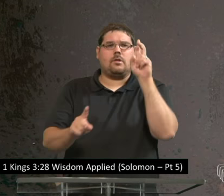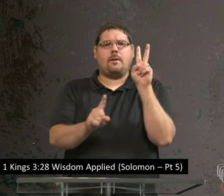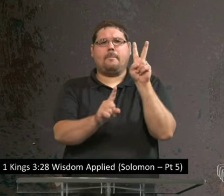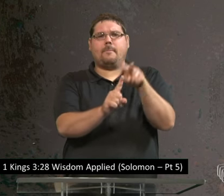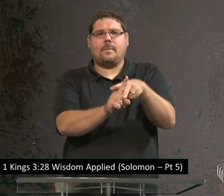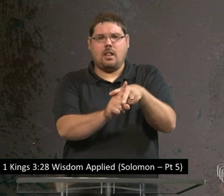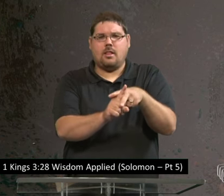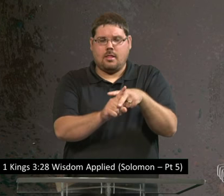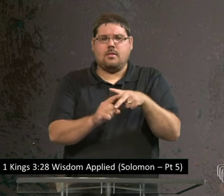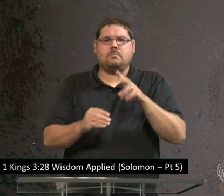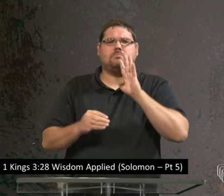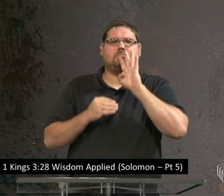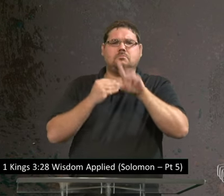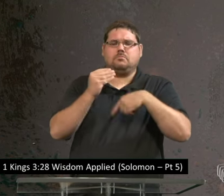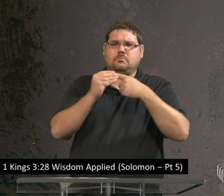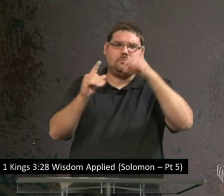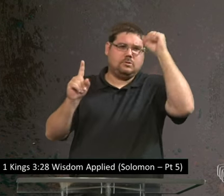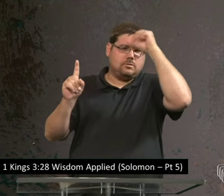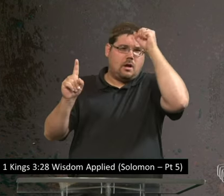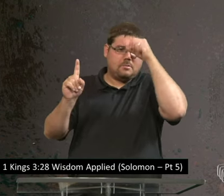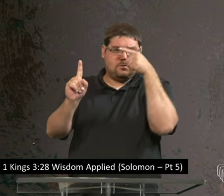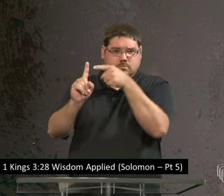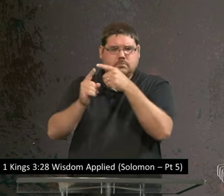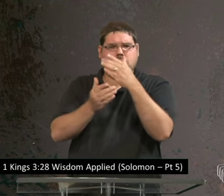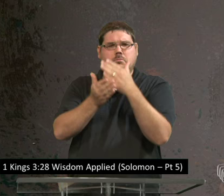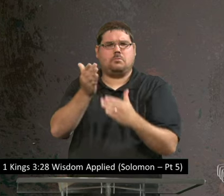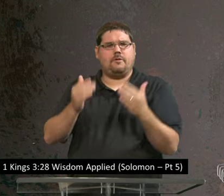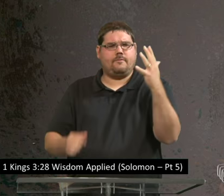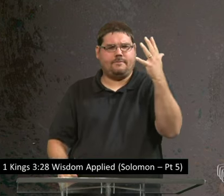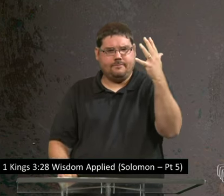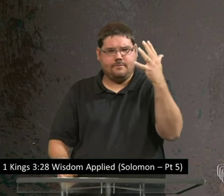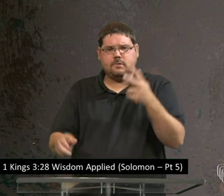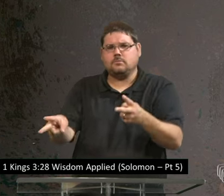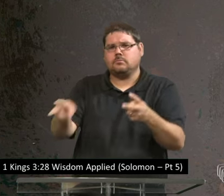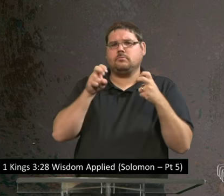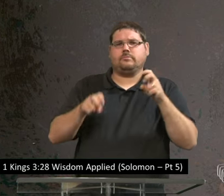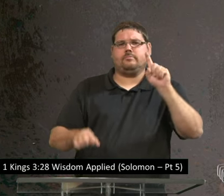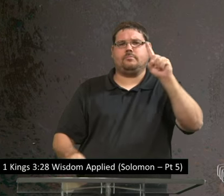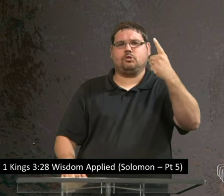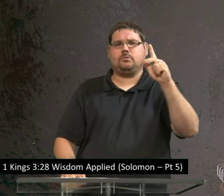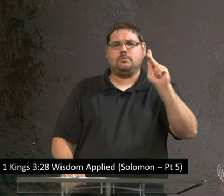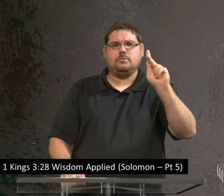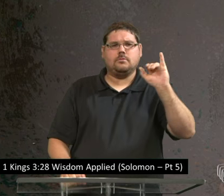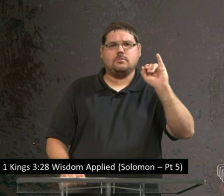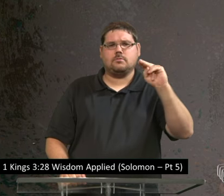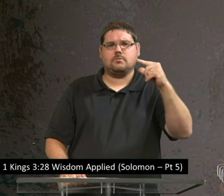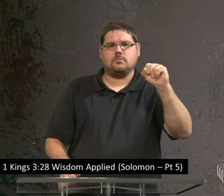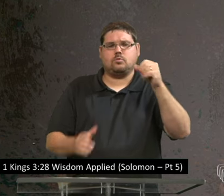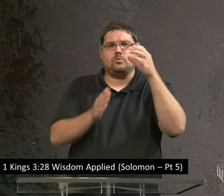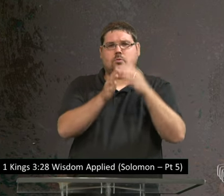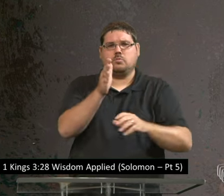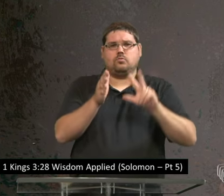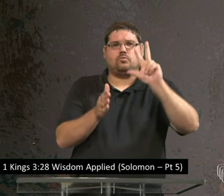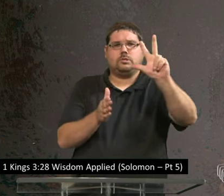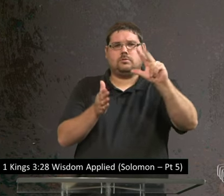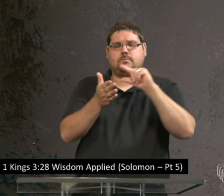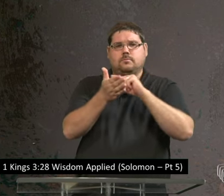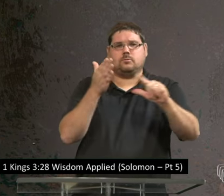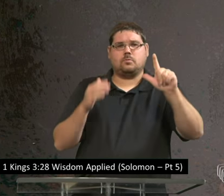Our theme for today is Wisdom Applied. This is our series on Solomon, part 5, from 1 Kings chapter